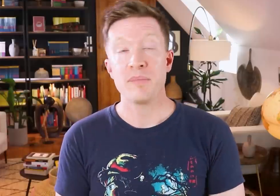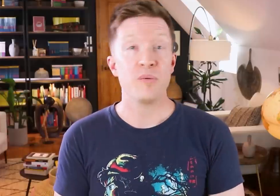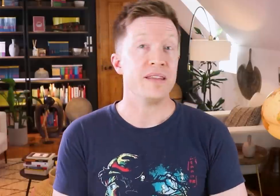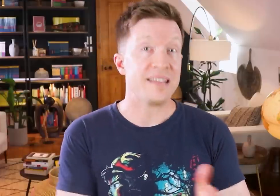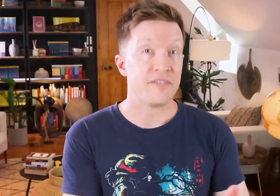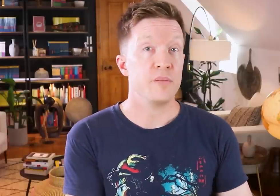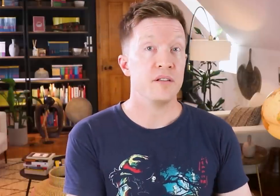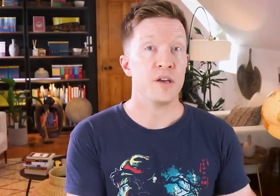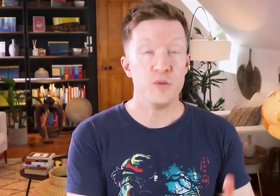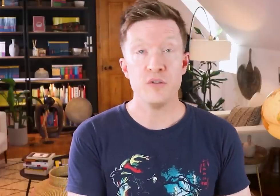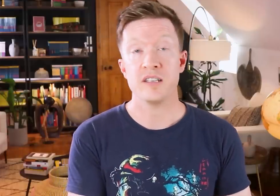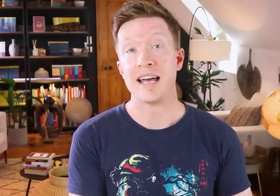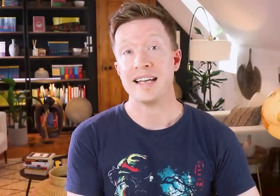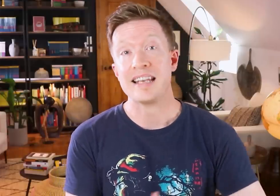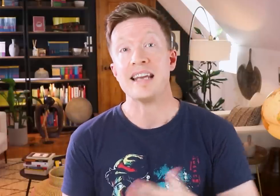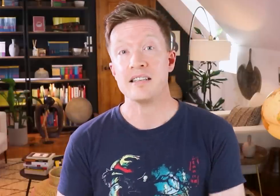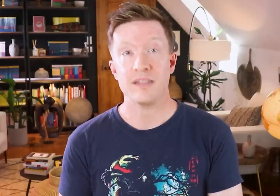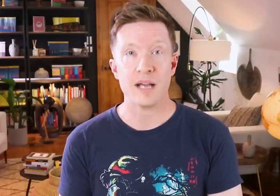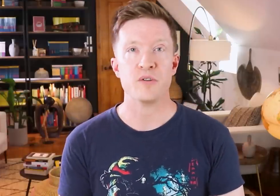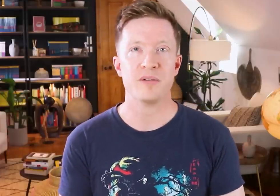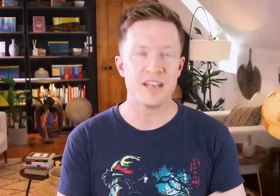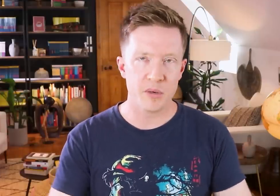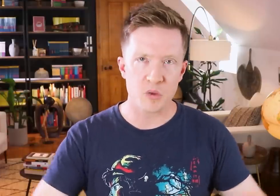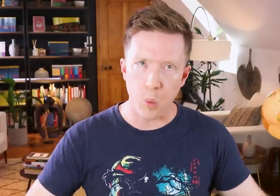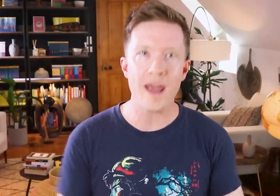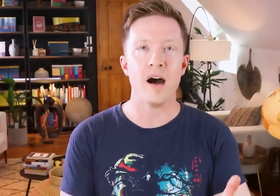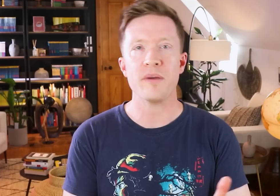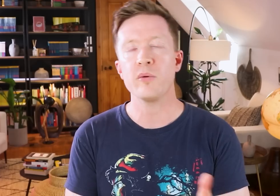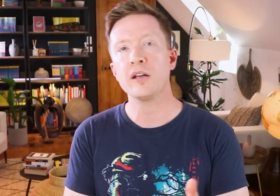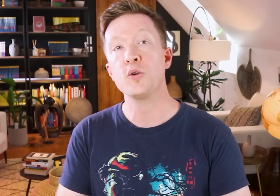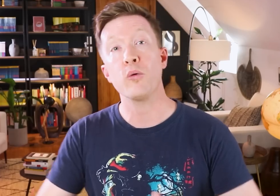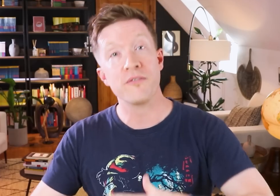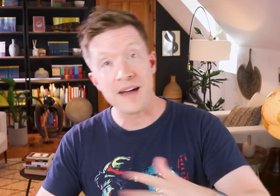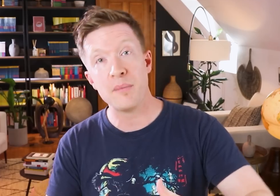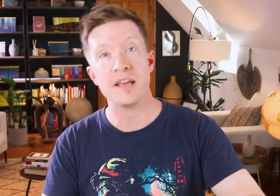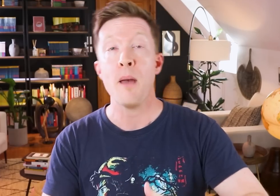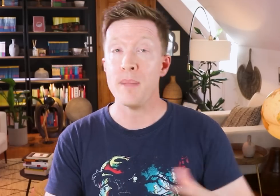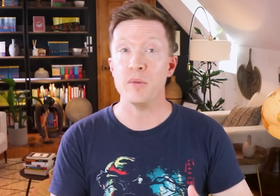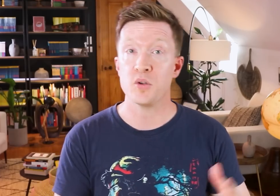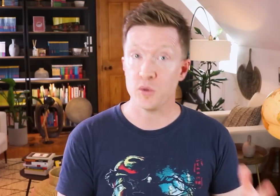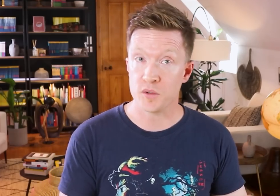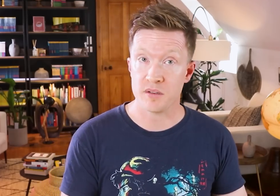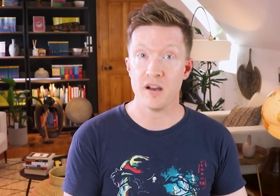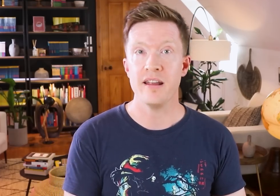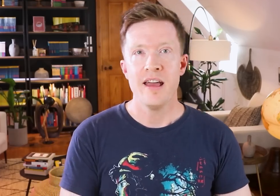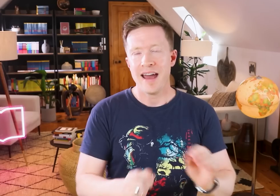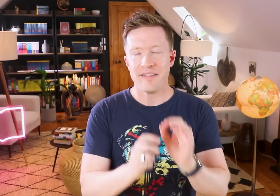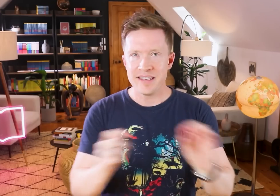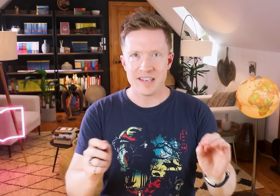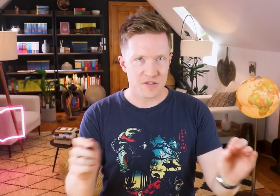people in the deaf community who use it as a native language, but that number goes way up if you include all the family members who can also sign. And this is